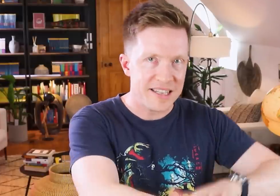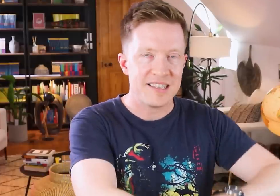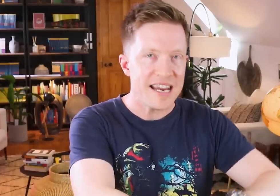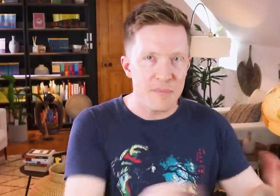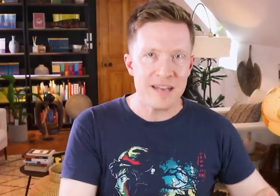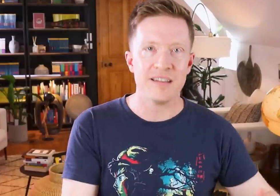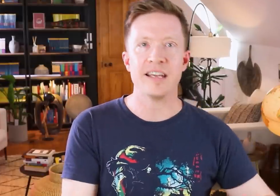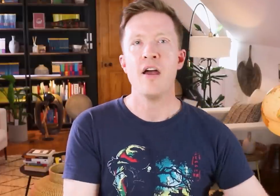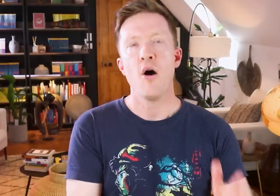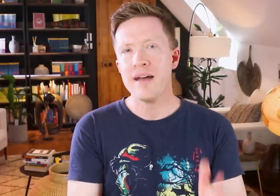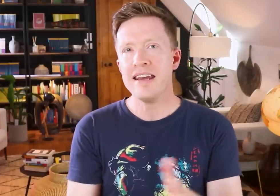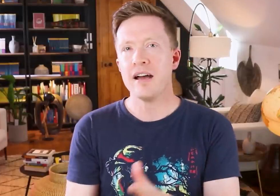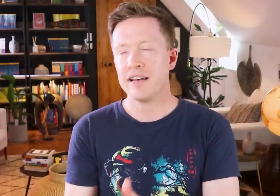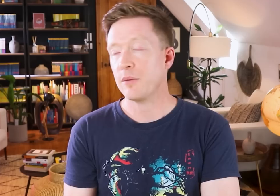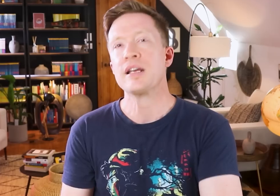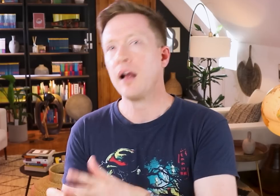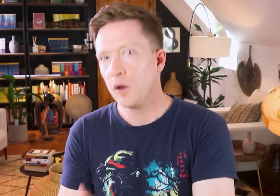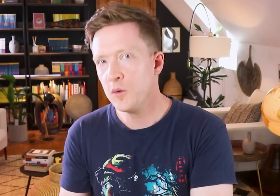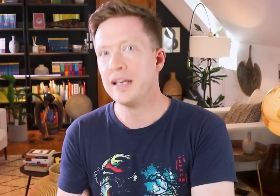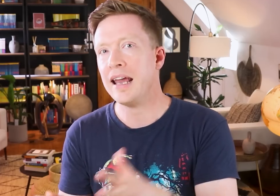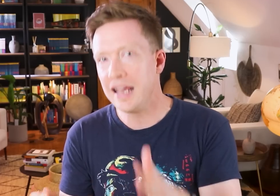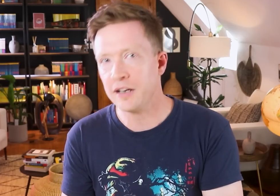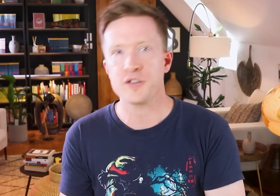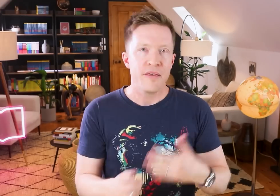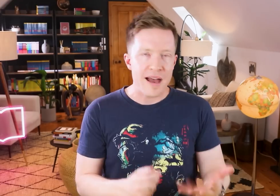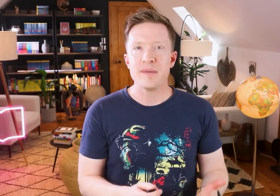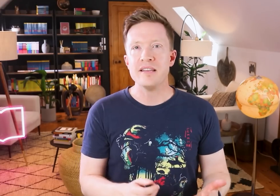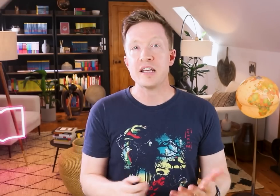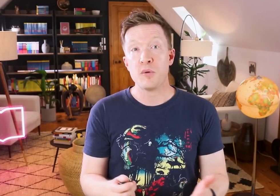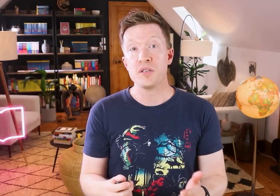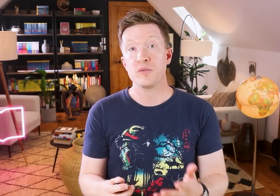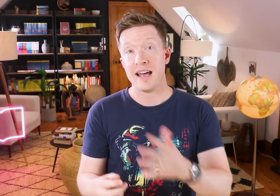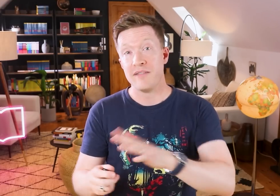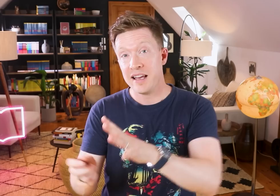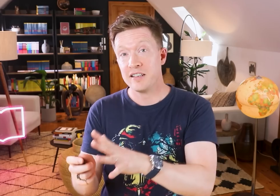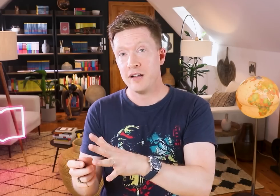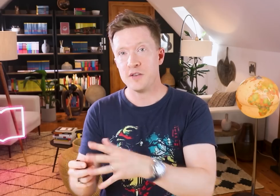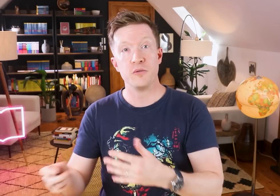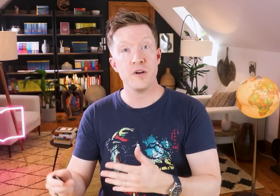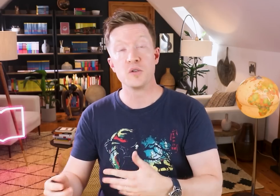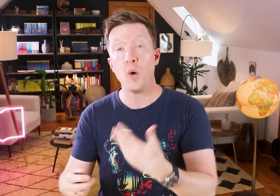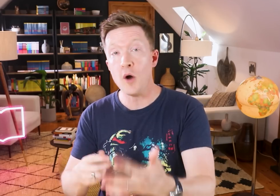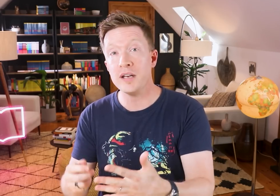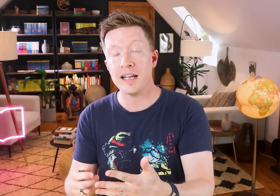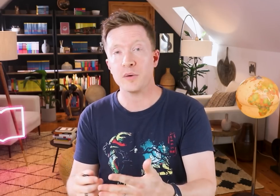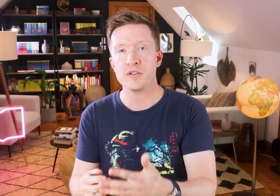exists independently of any other language, including English. That means it's possible to have ASL as your first or only language